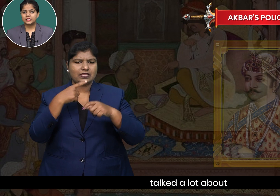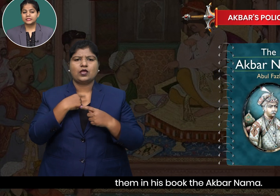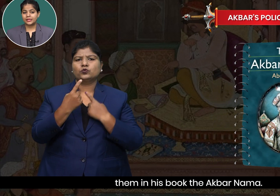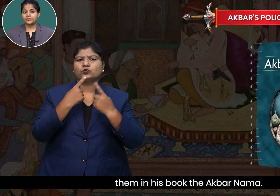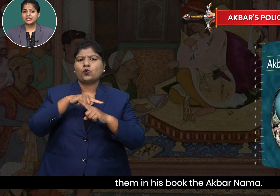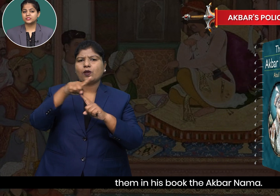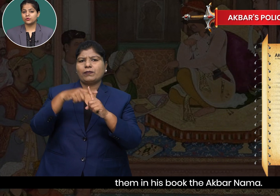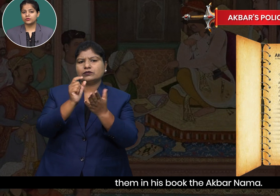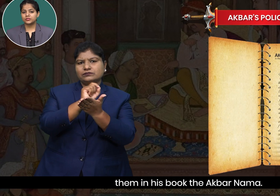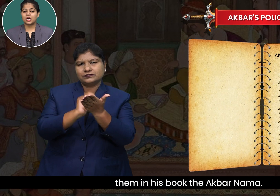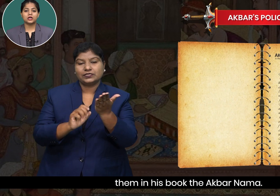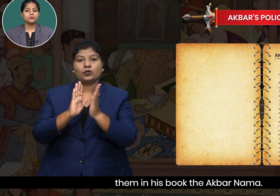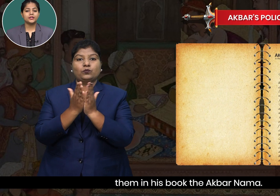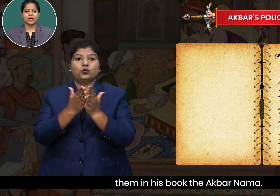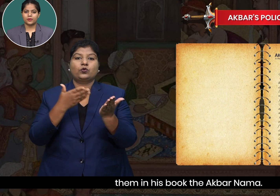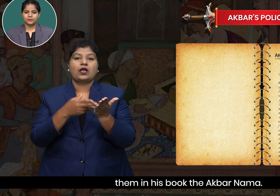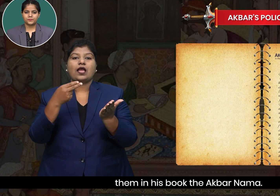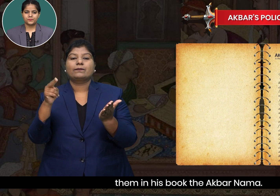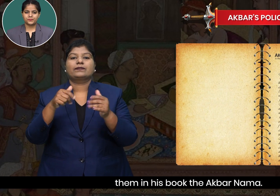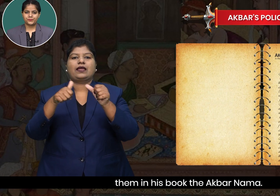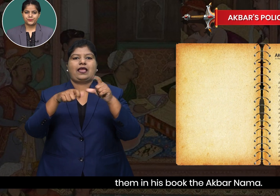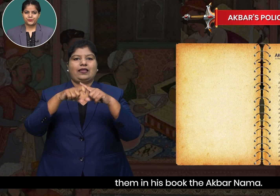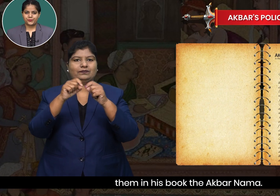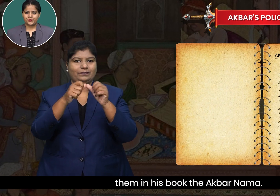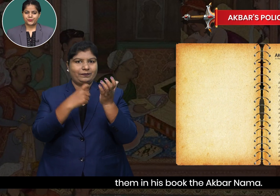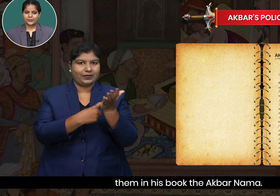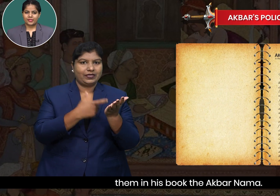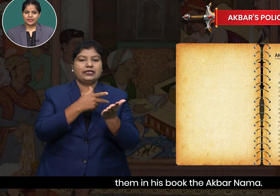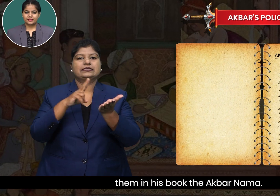about them in his book The Akbarnama.